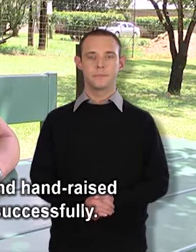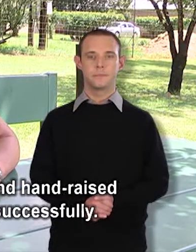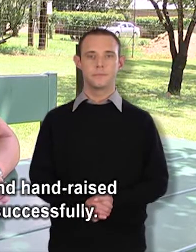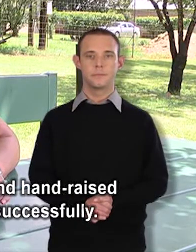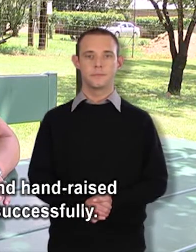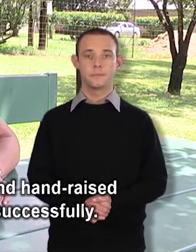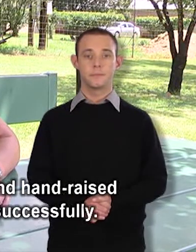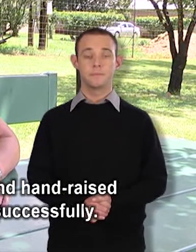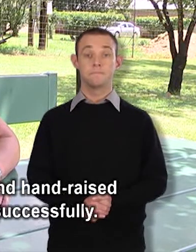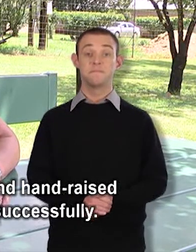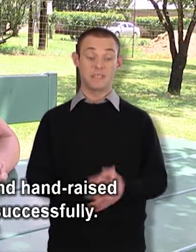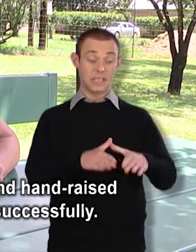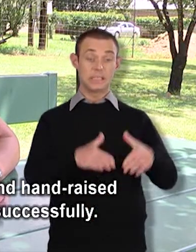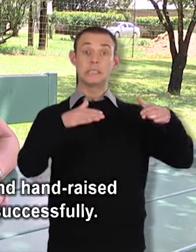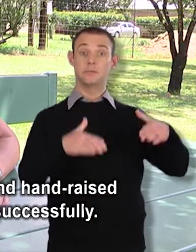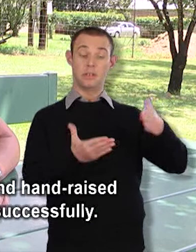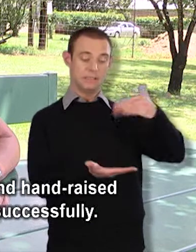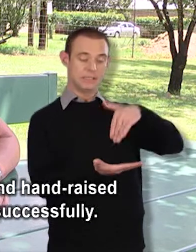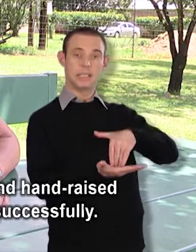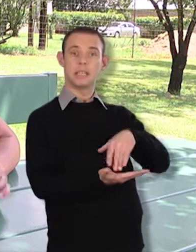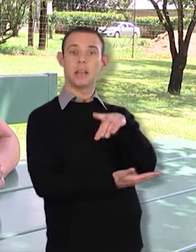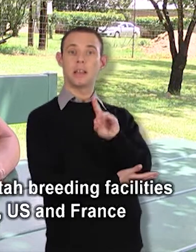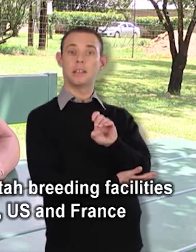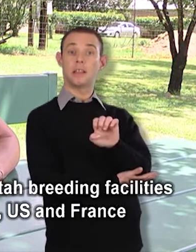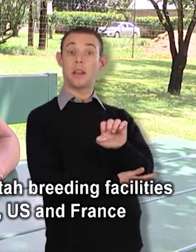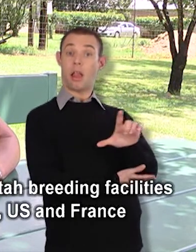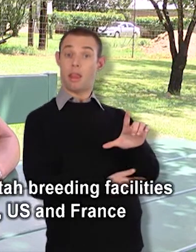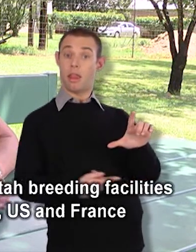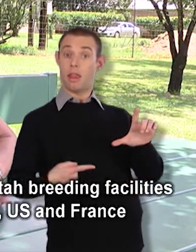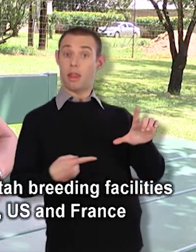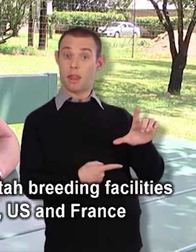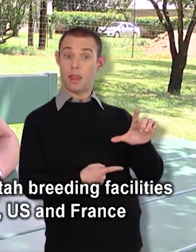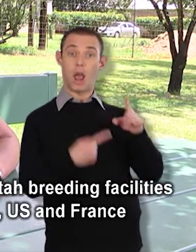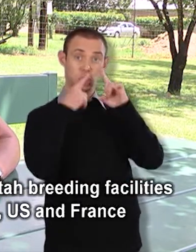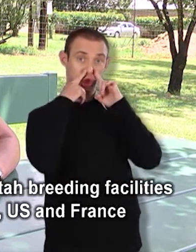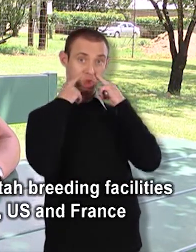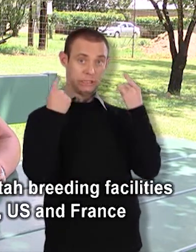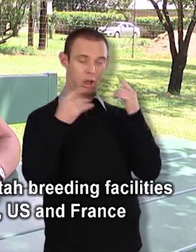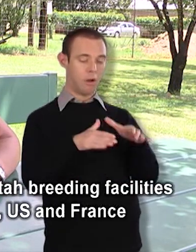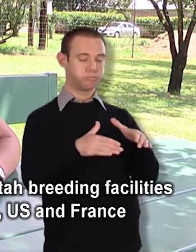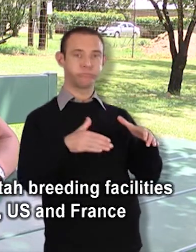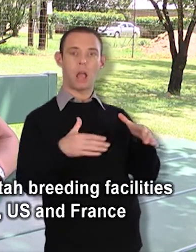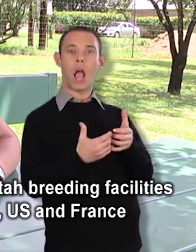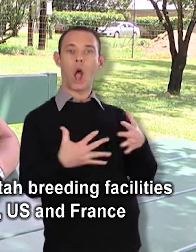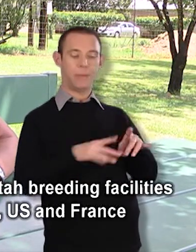The 28 cheetahs that we have bred and hand-raised successfully, we have supplied facilities